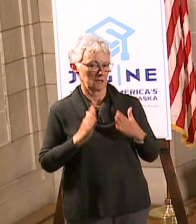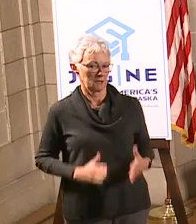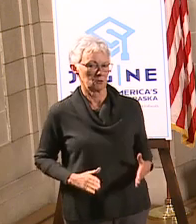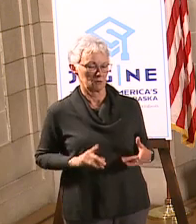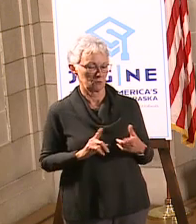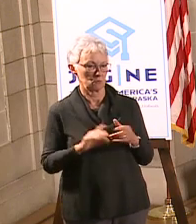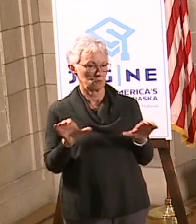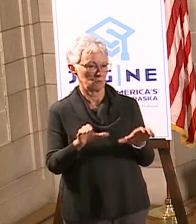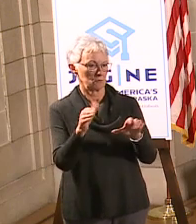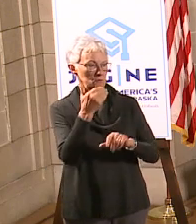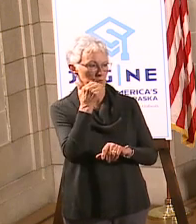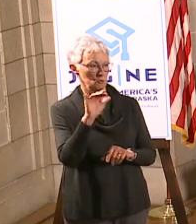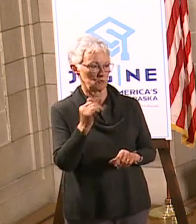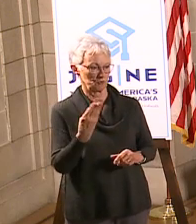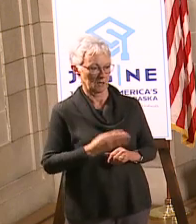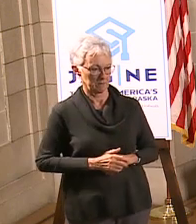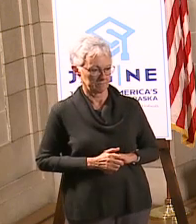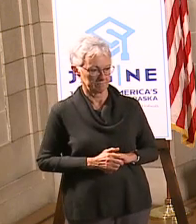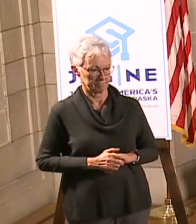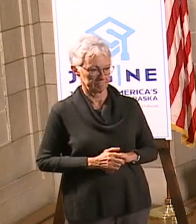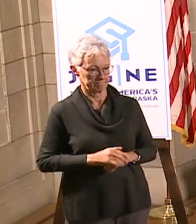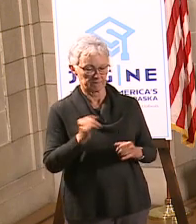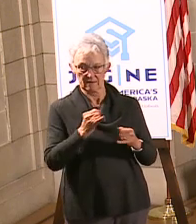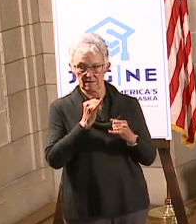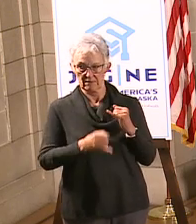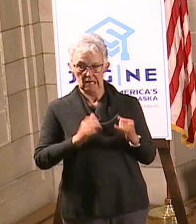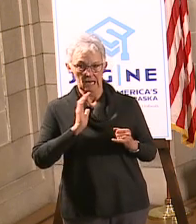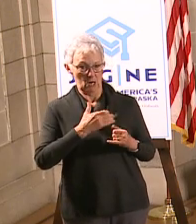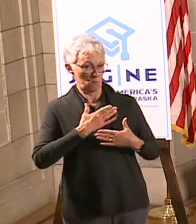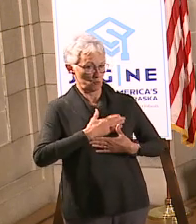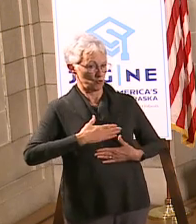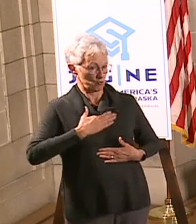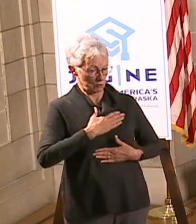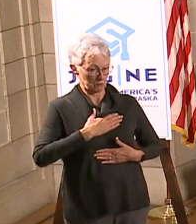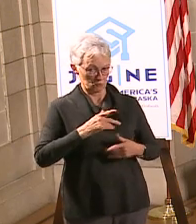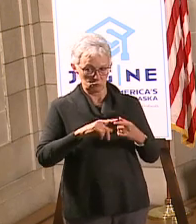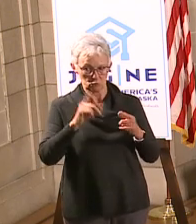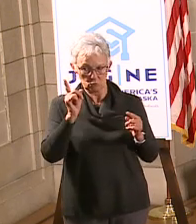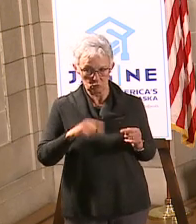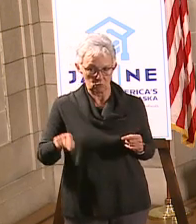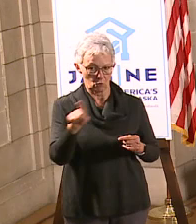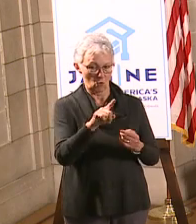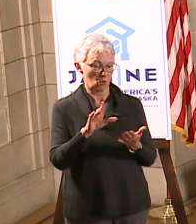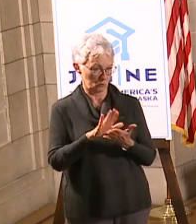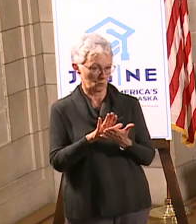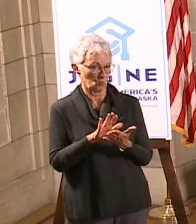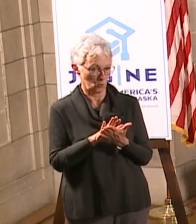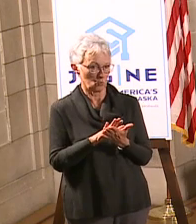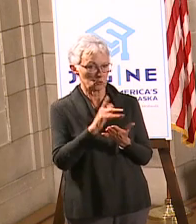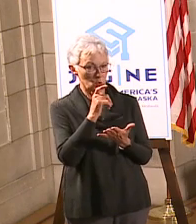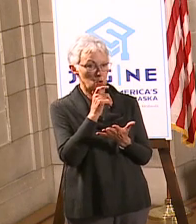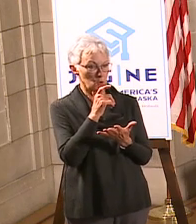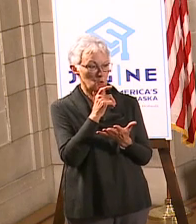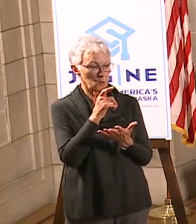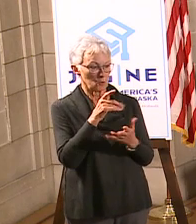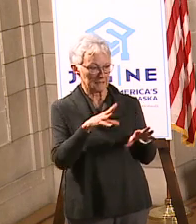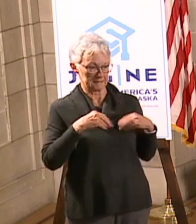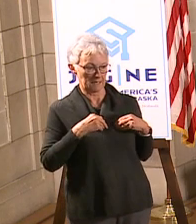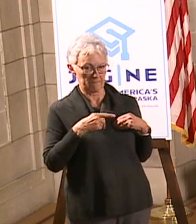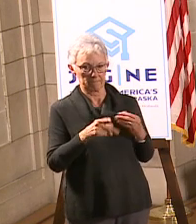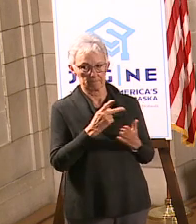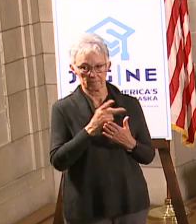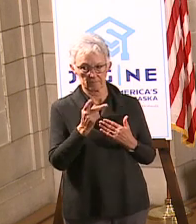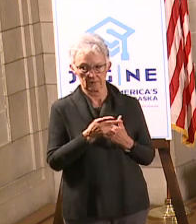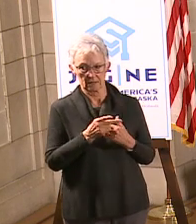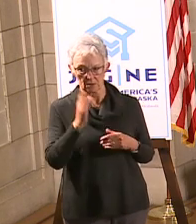doing. Finally, our appreciation to the schools, as I know you've all said. Once again, it's never easy to bring a